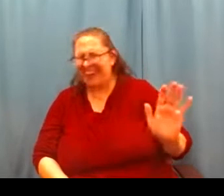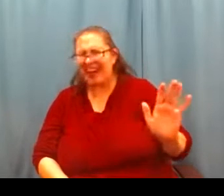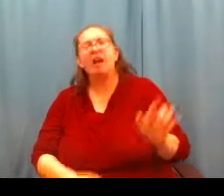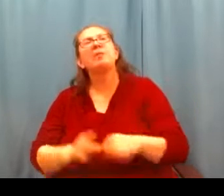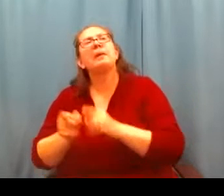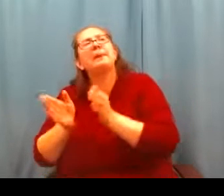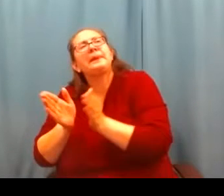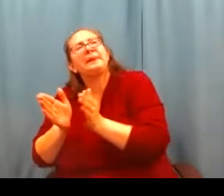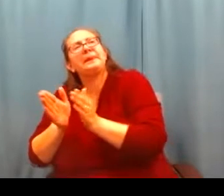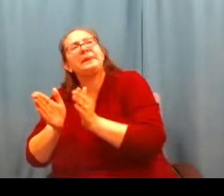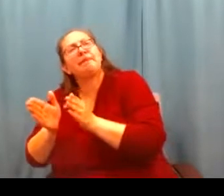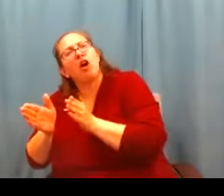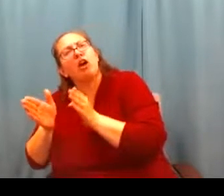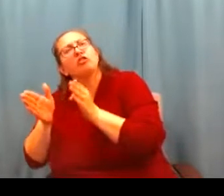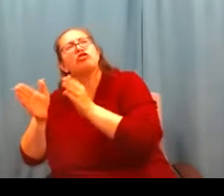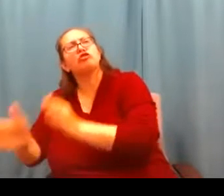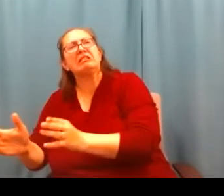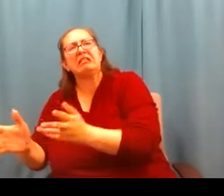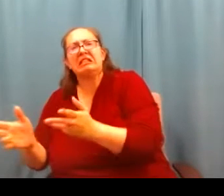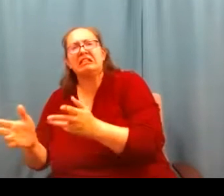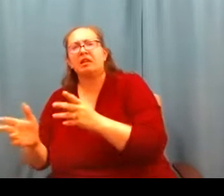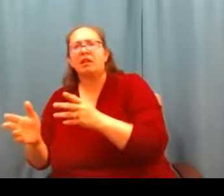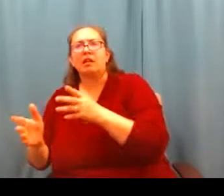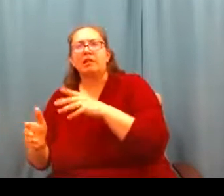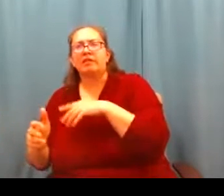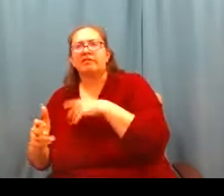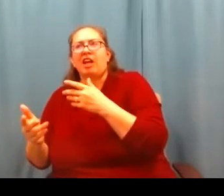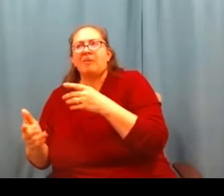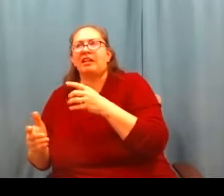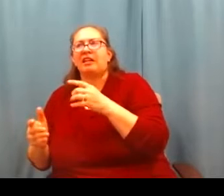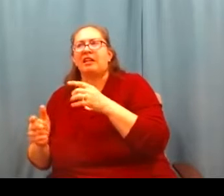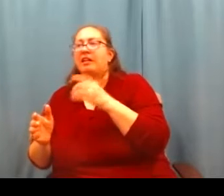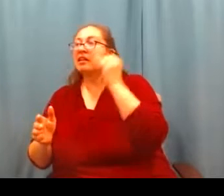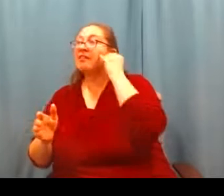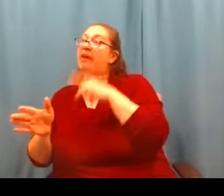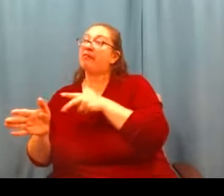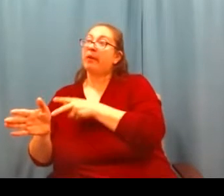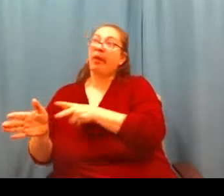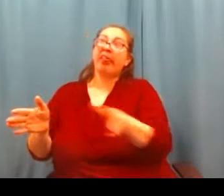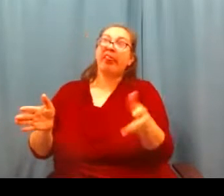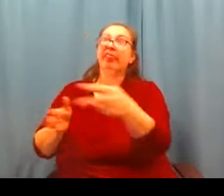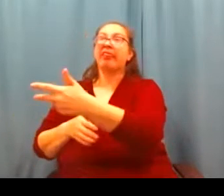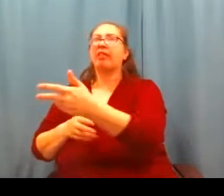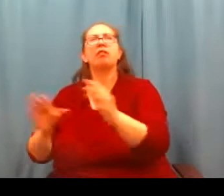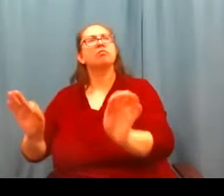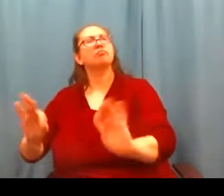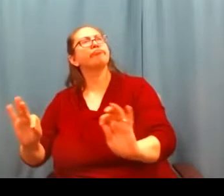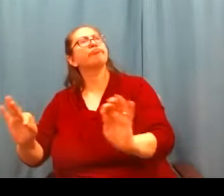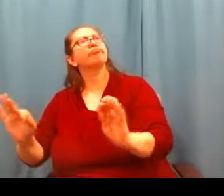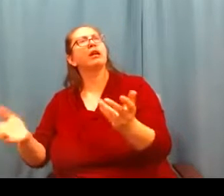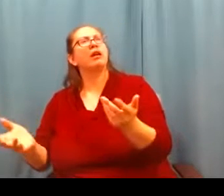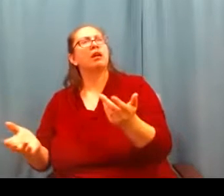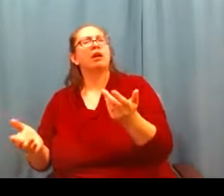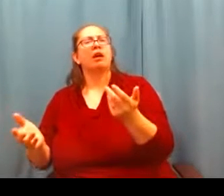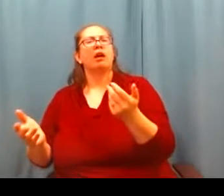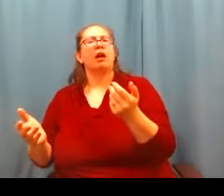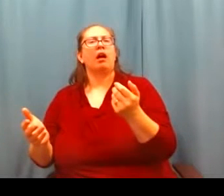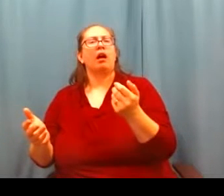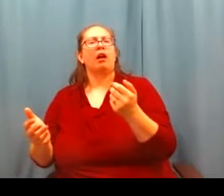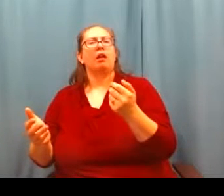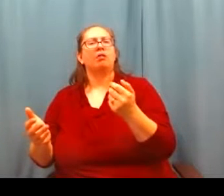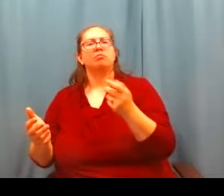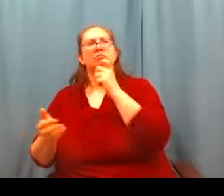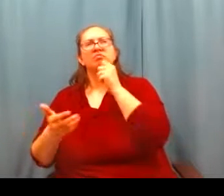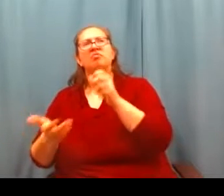wouldn't inconvenience people too much to drive in a different way, different direction. As long as the neighborhood